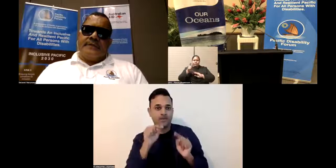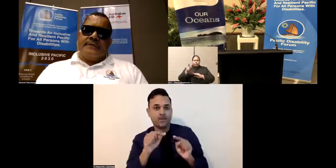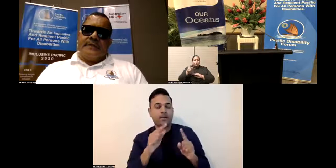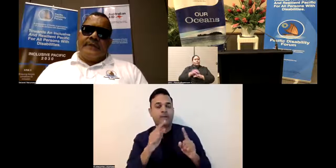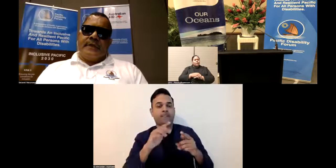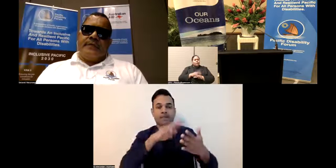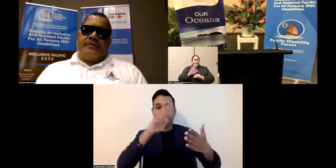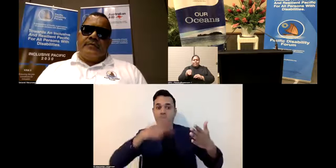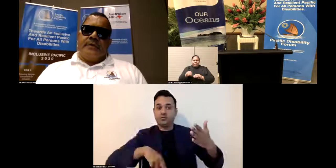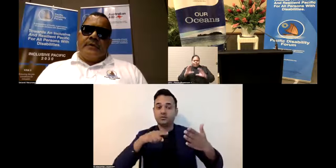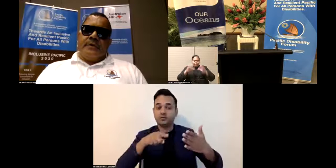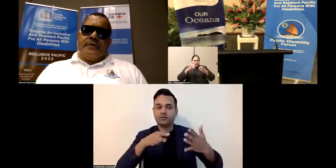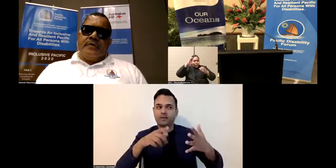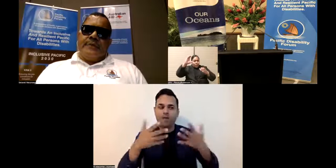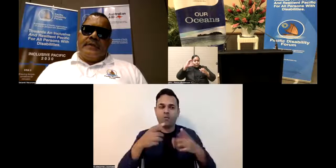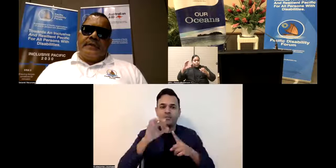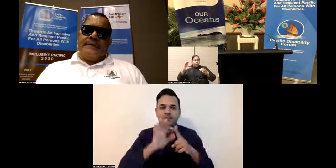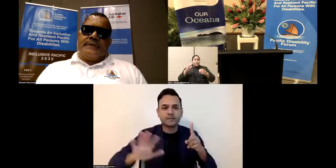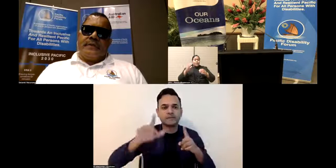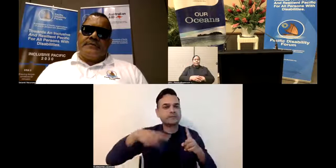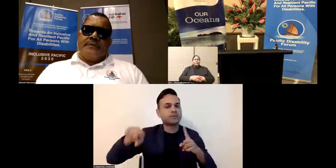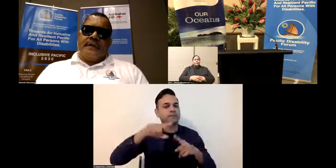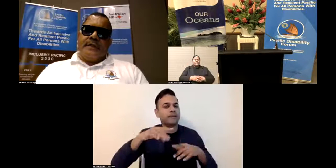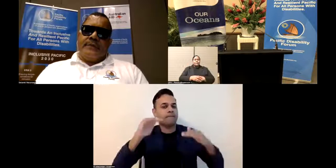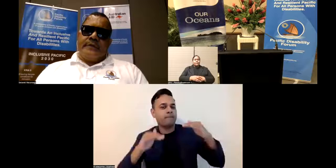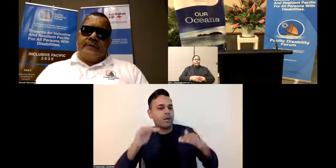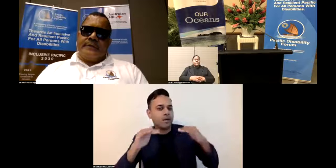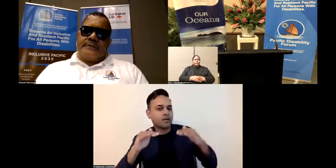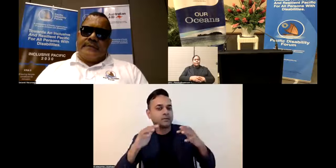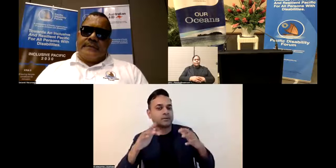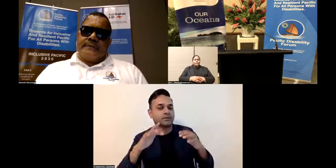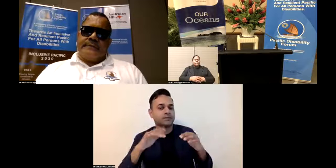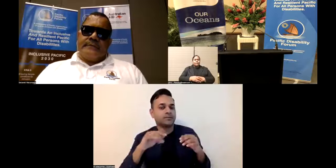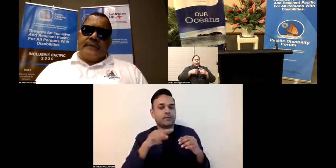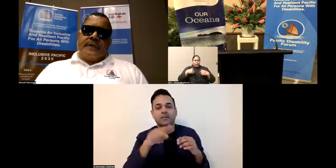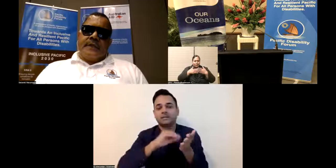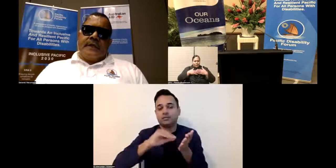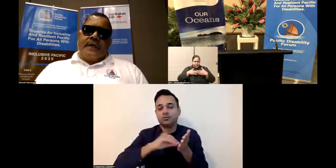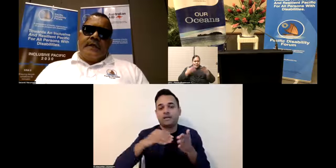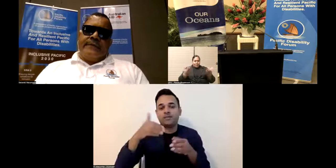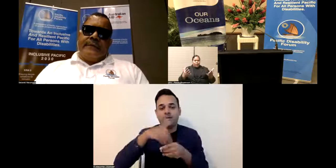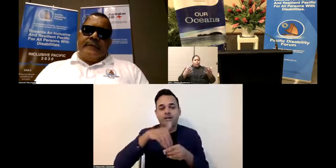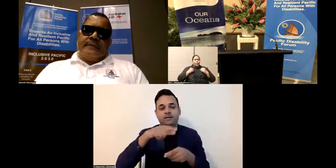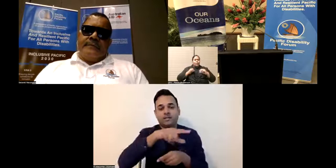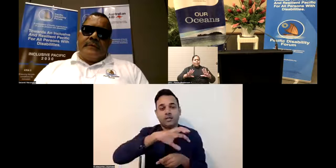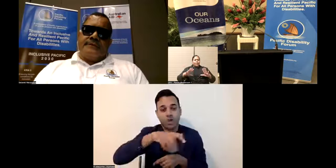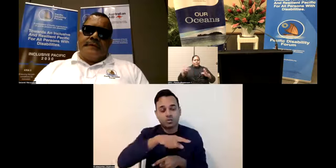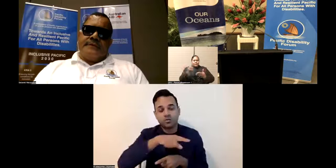in finalizing this statement, and to the OPD reps that also had an input into this statement. I